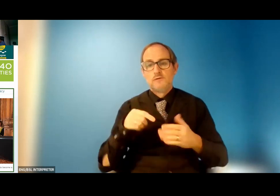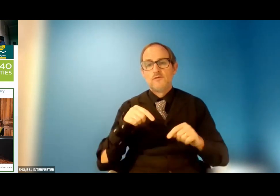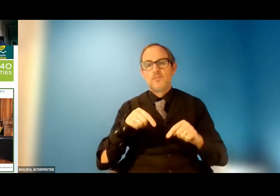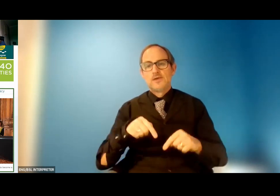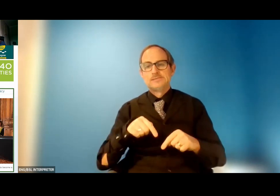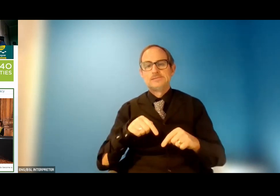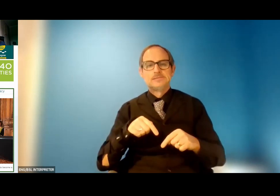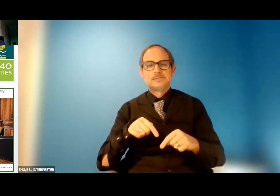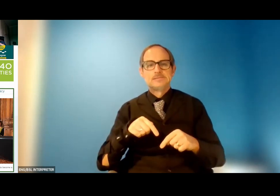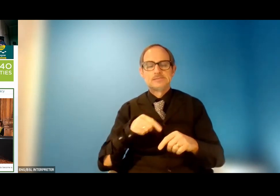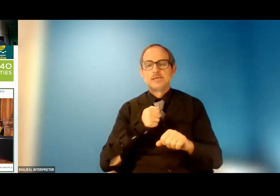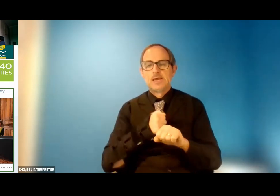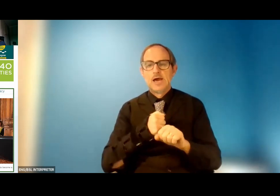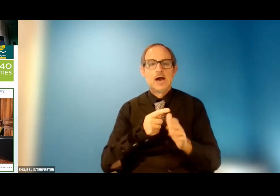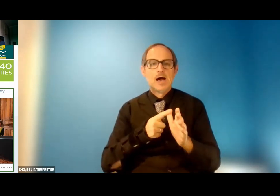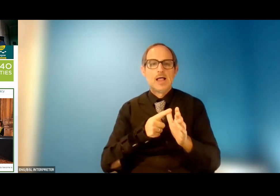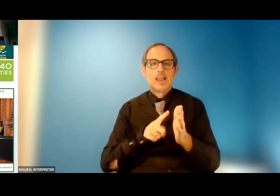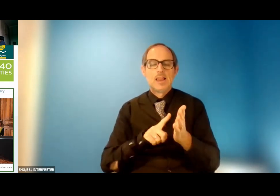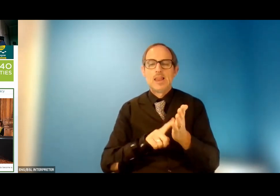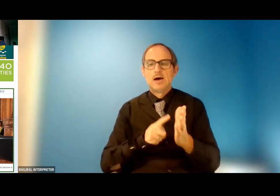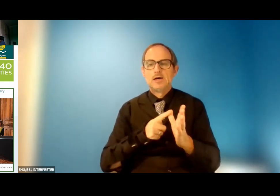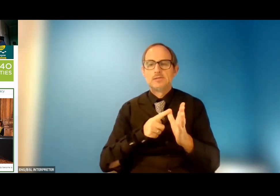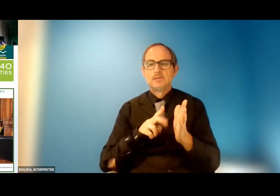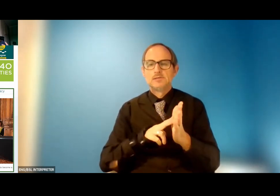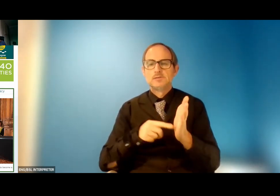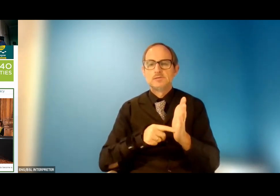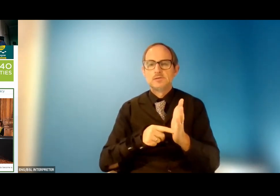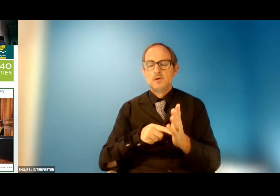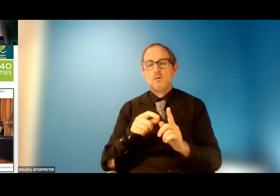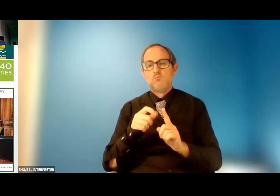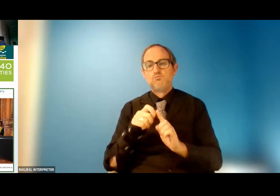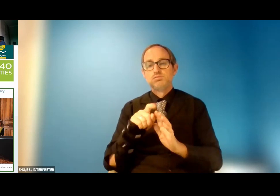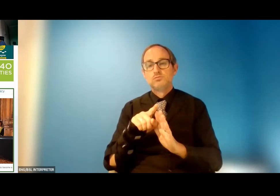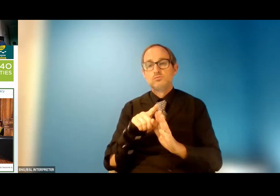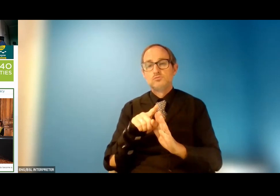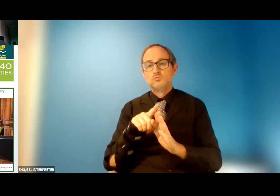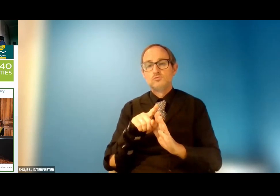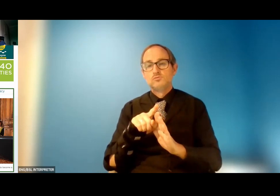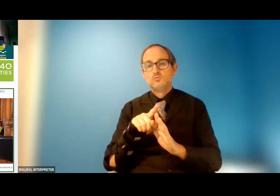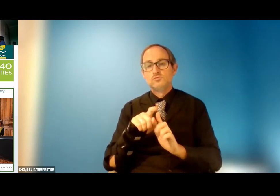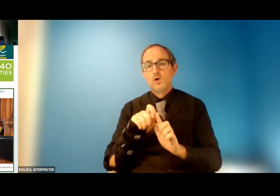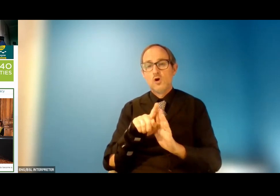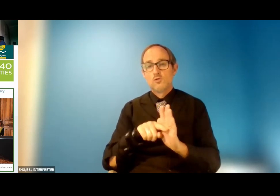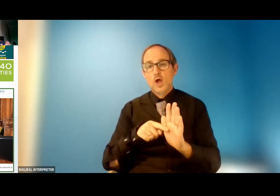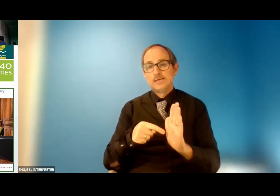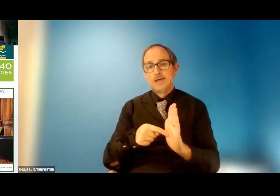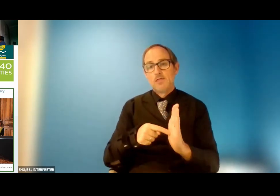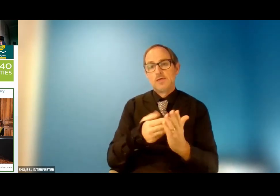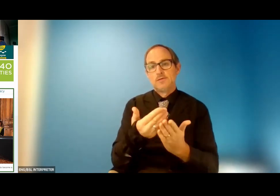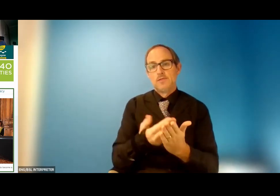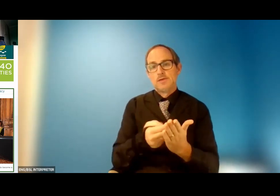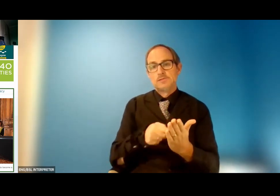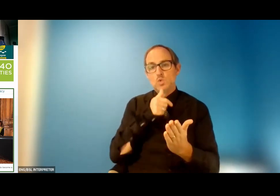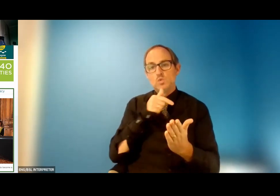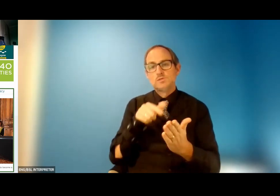Glasgow Portrait is now part of. And this Gallant programme is looking at using Glasgow as a living lab to trial